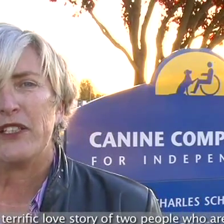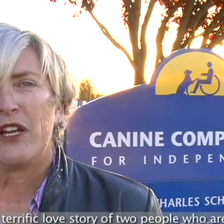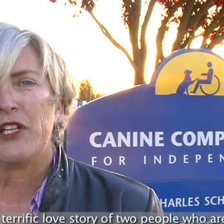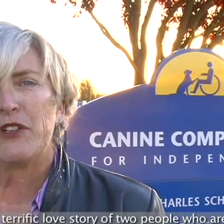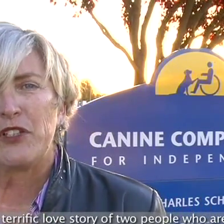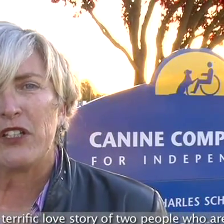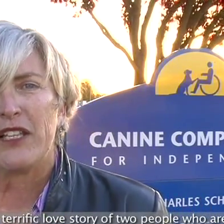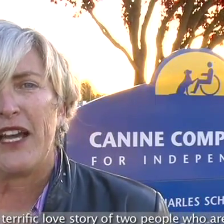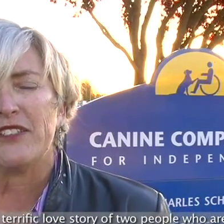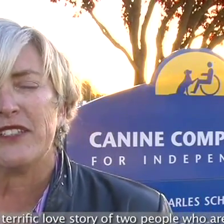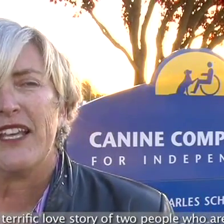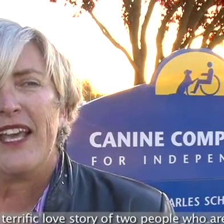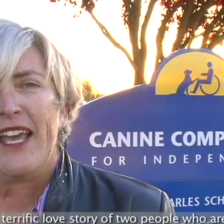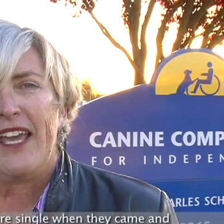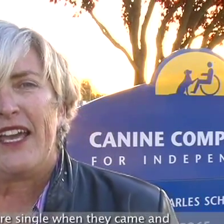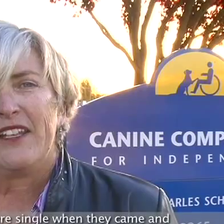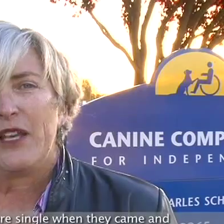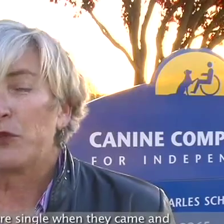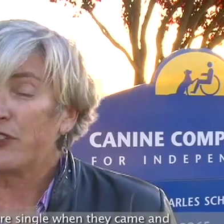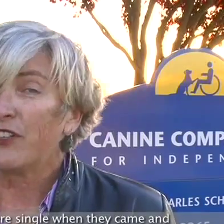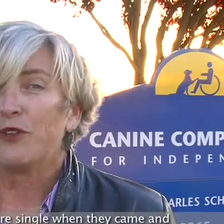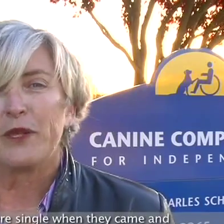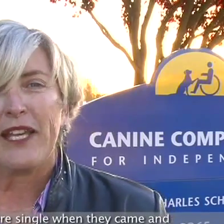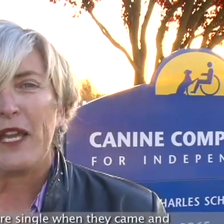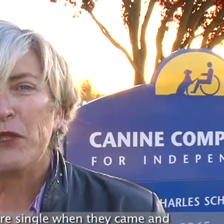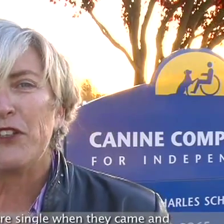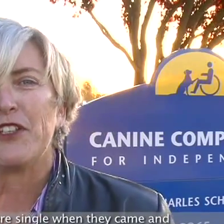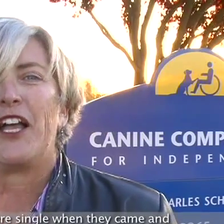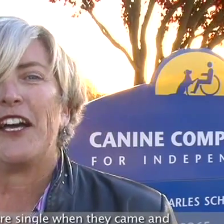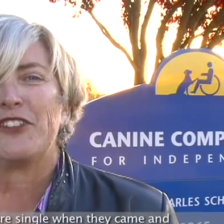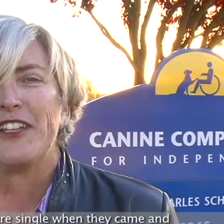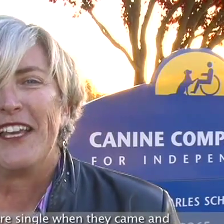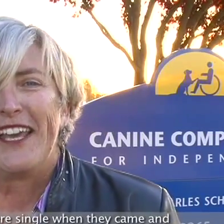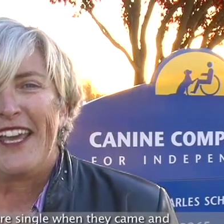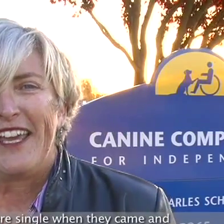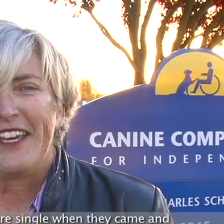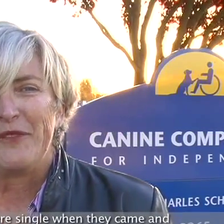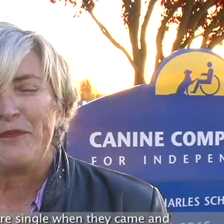our hearing dog class. And they were single when they came into the class and